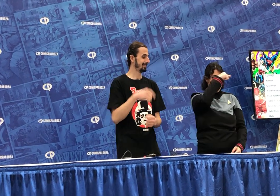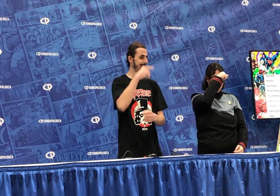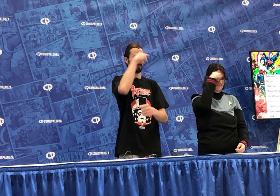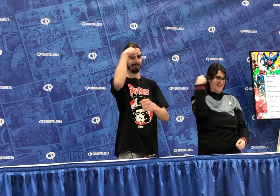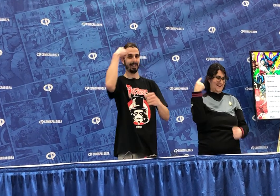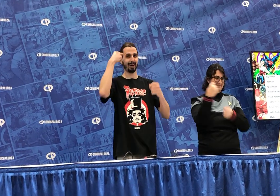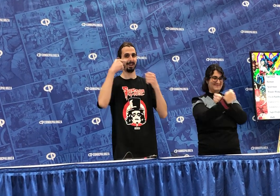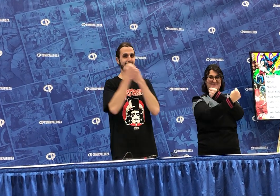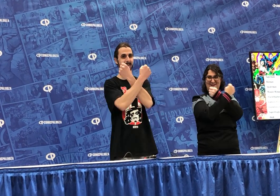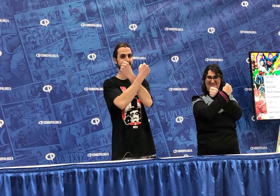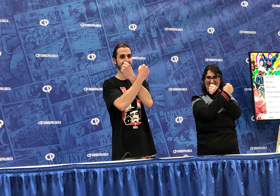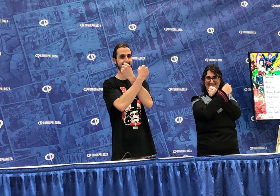Black Panther.